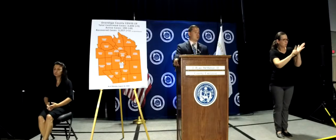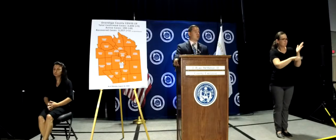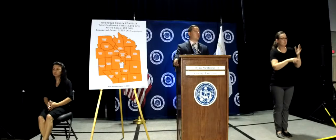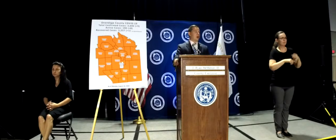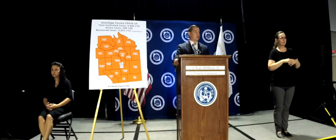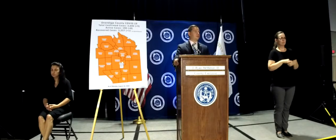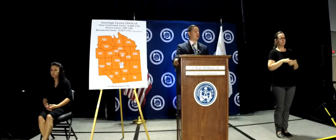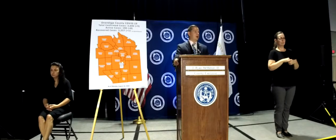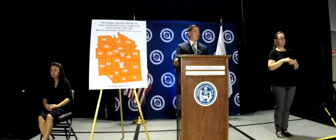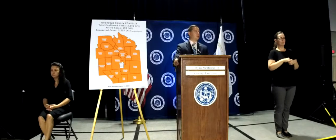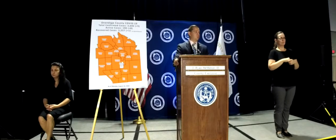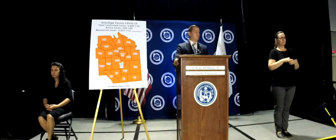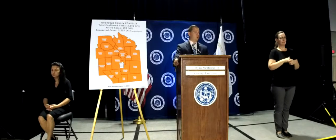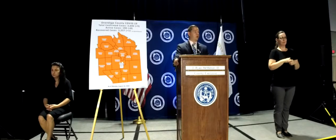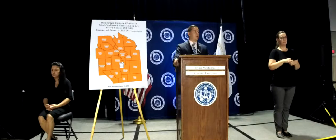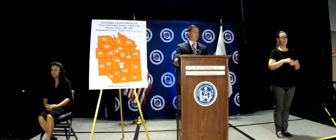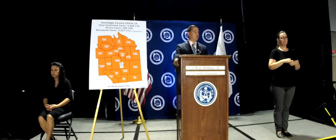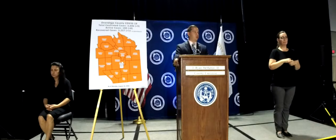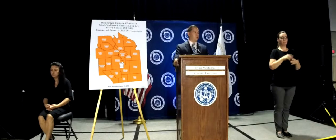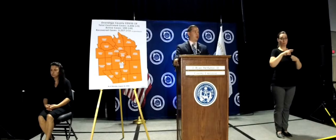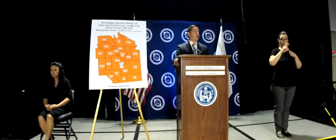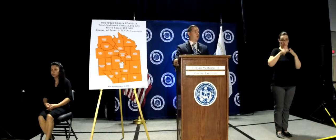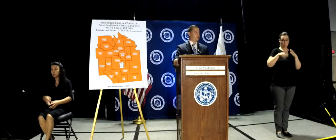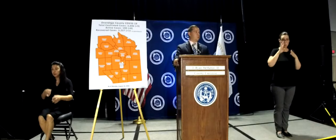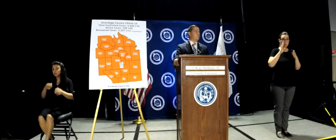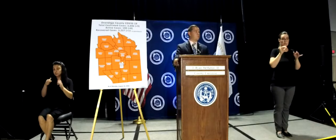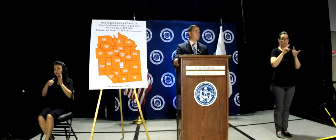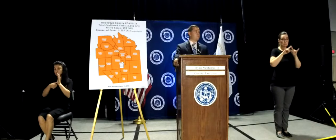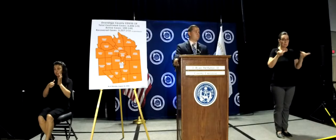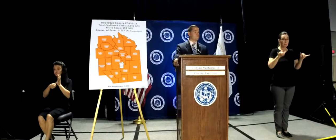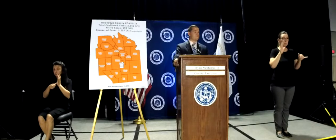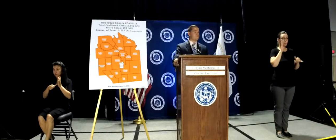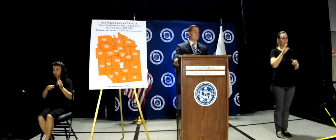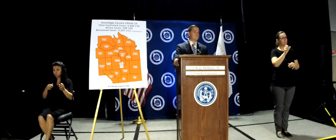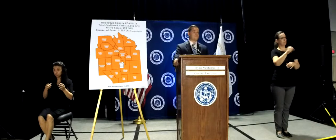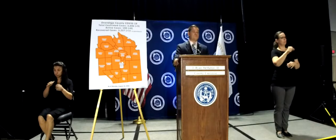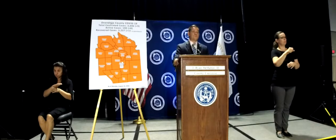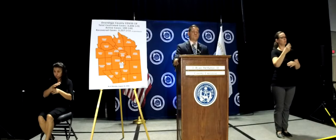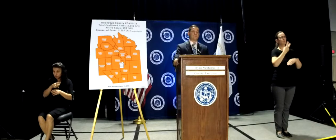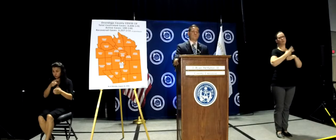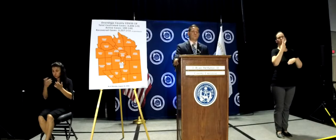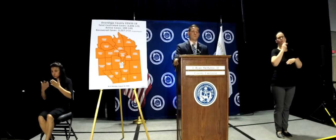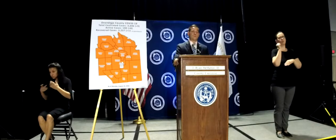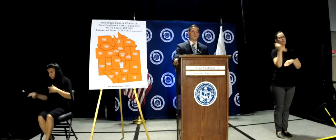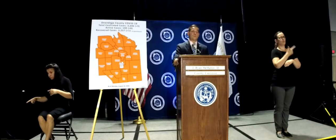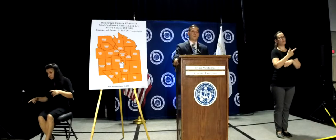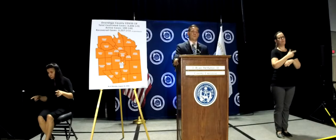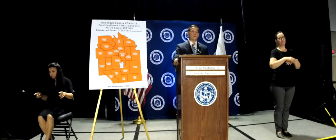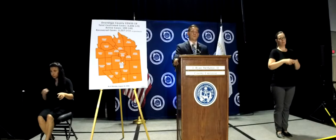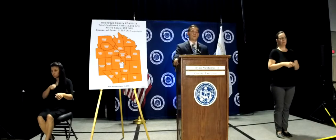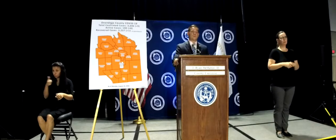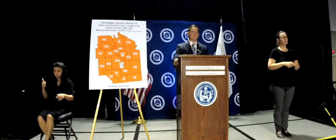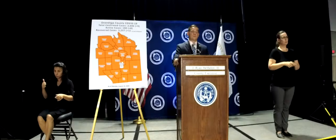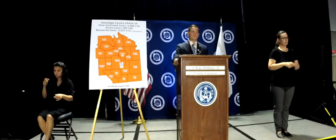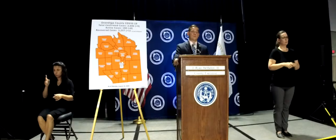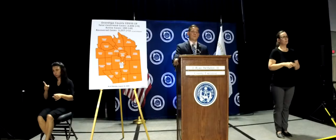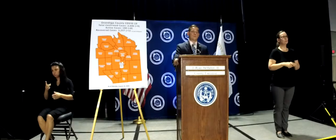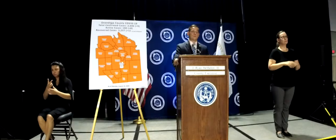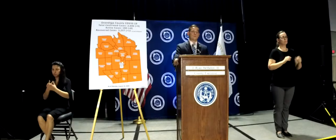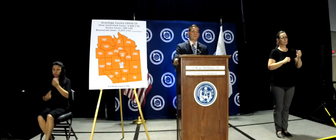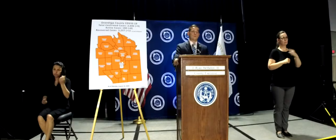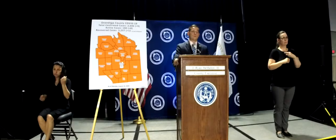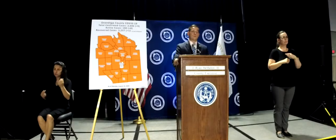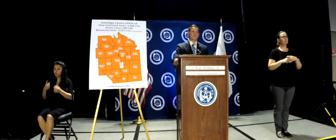diagnostic test? Correct. Very quick, 24 to 48 hours. Does the governor's order on waiving copays